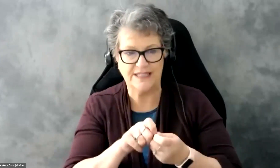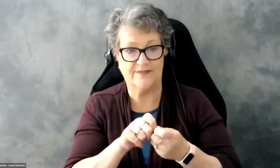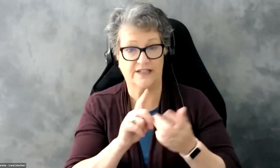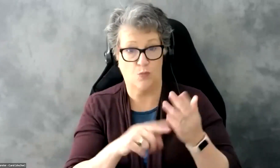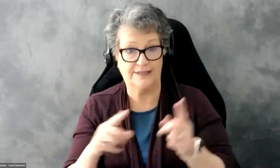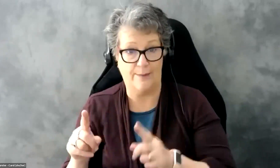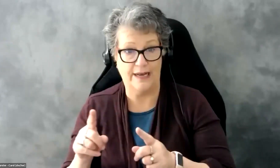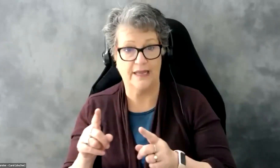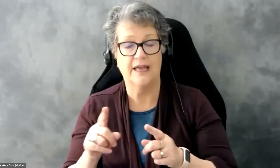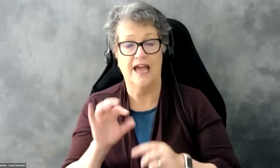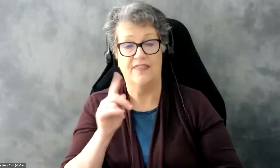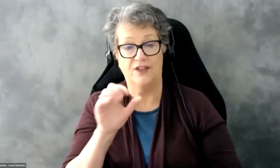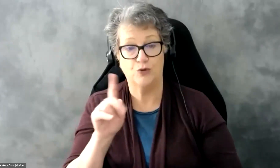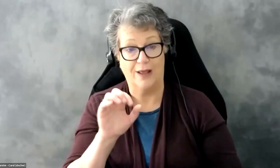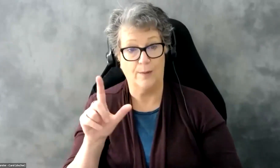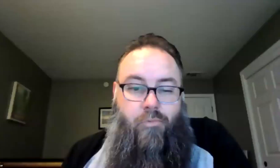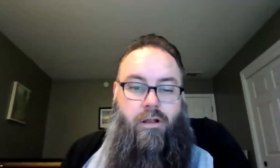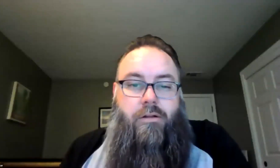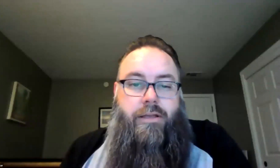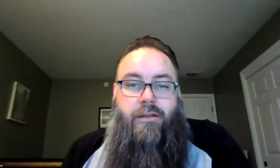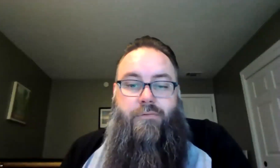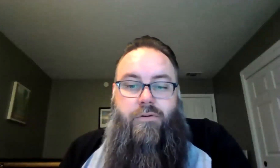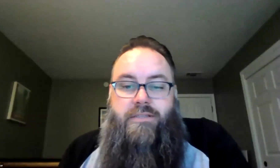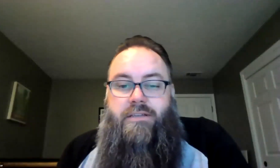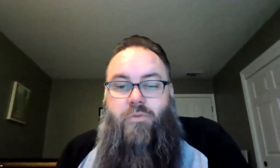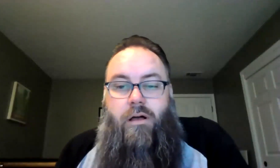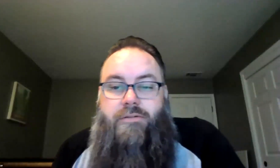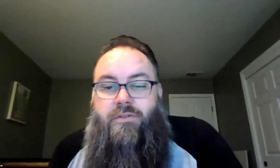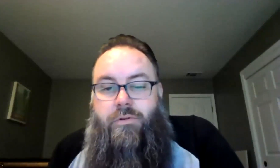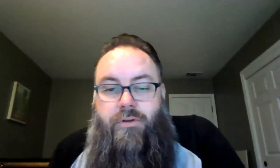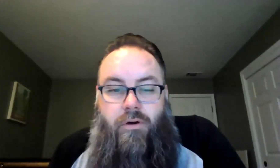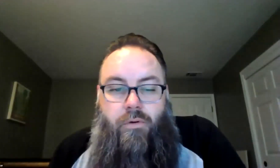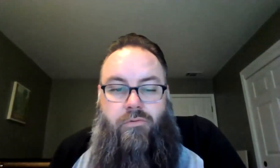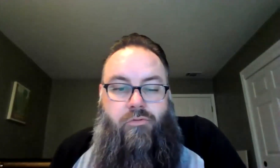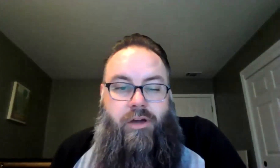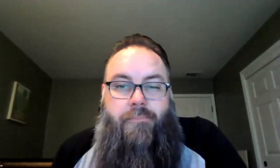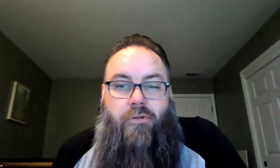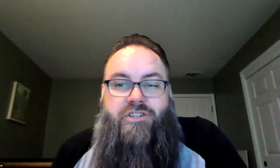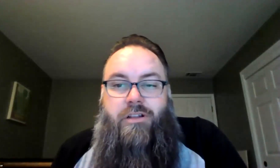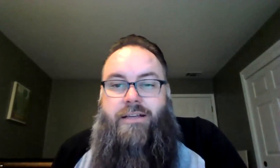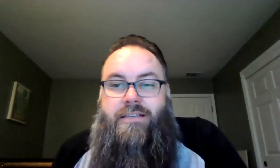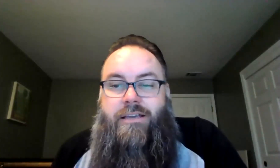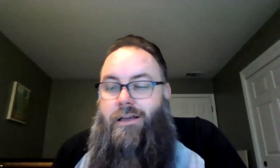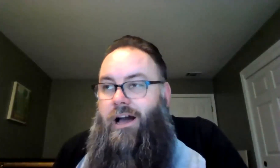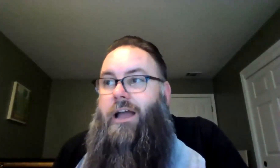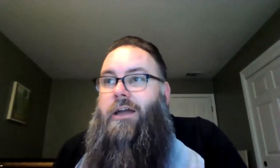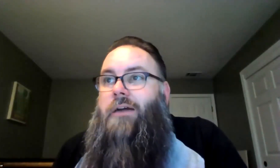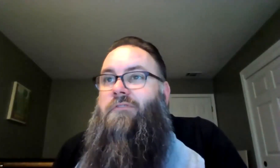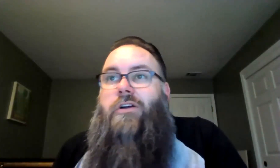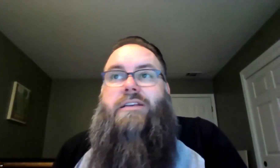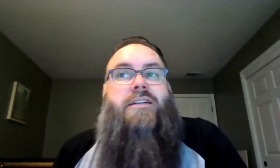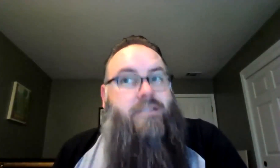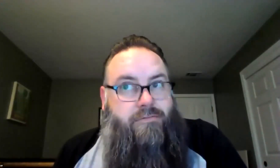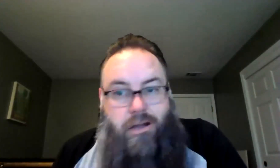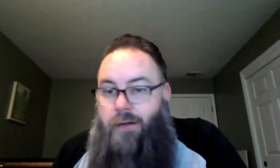Then the trailerable language is going to come more clearly into focus as well, so we will know what we will be operationalizing. I